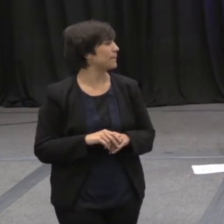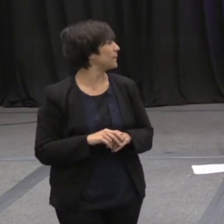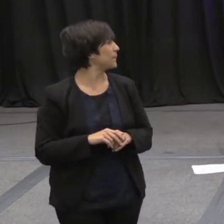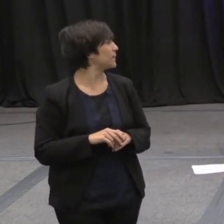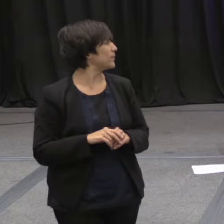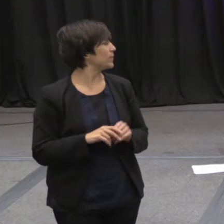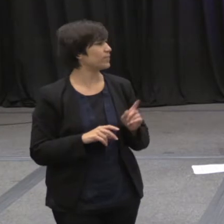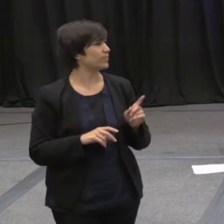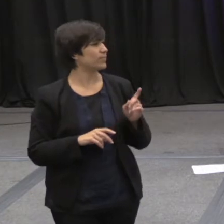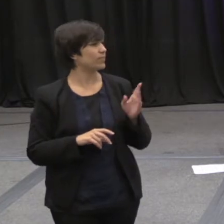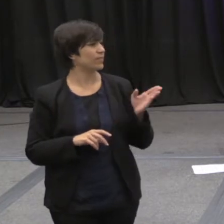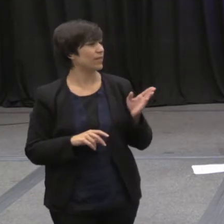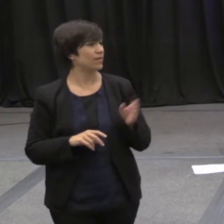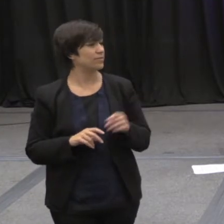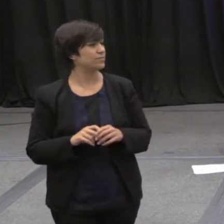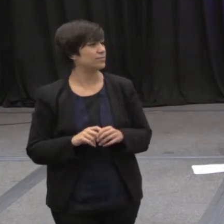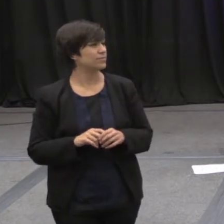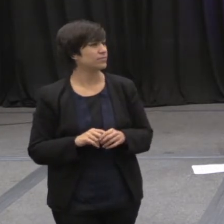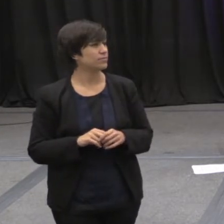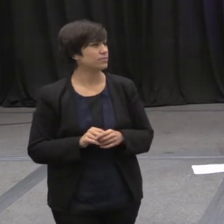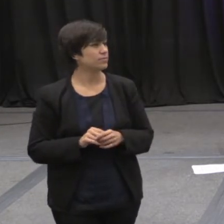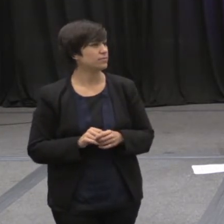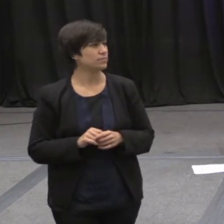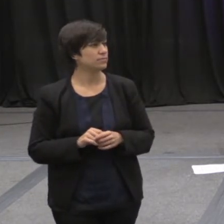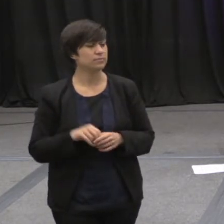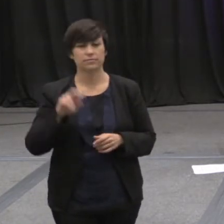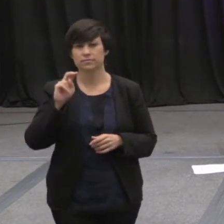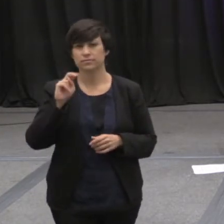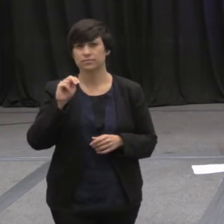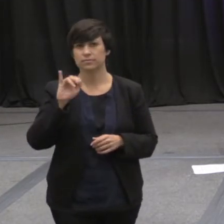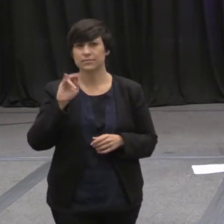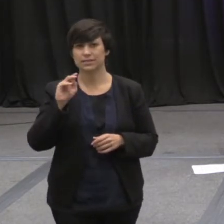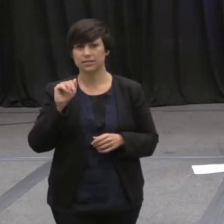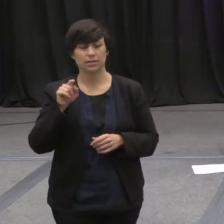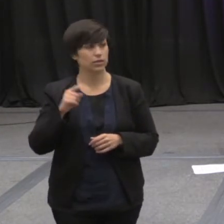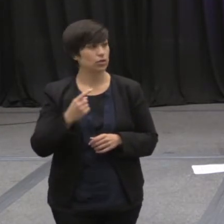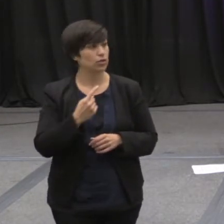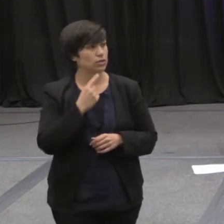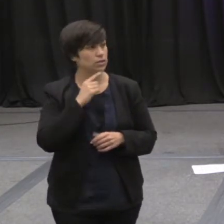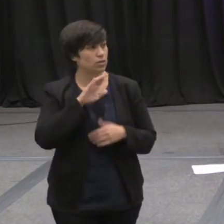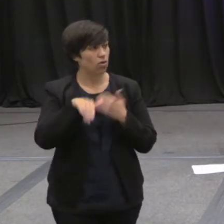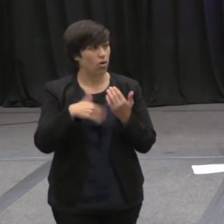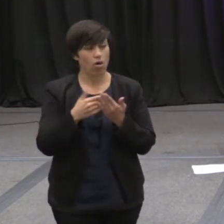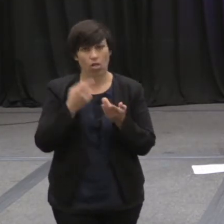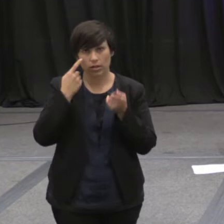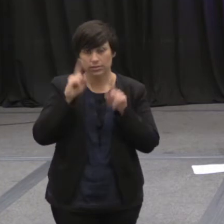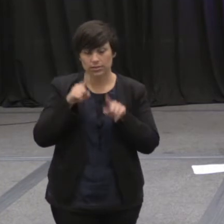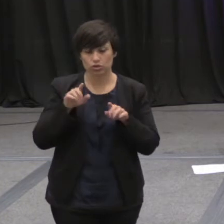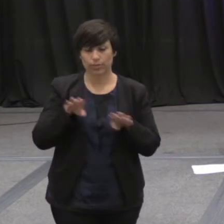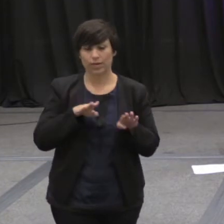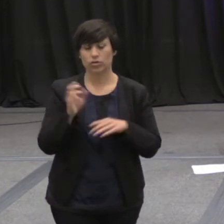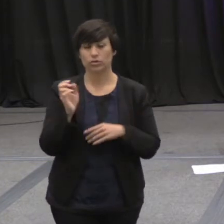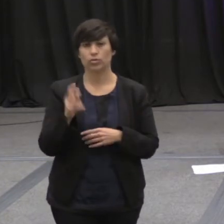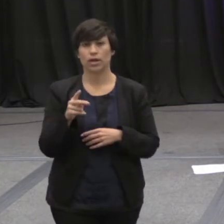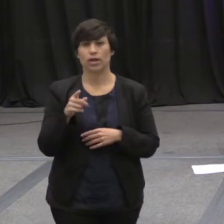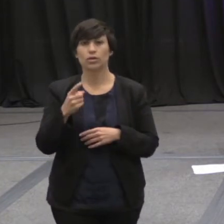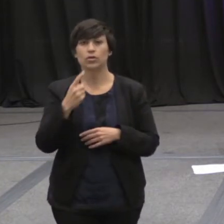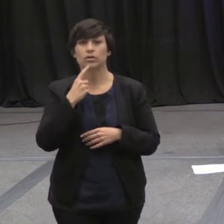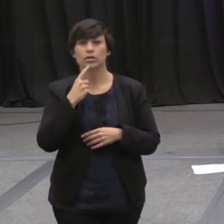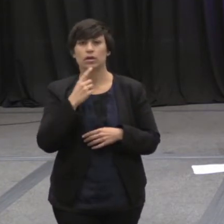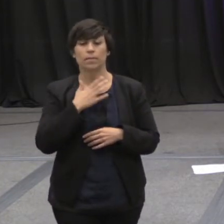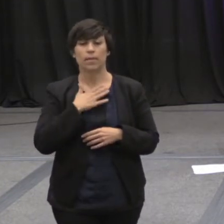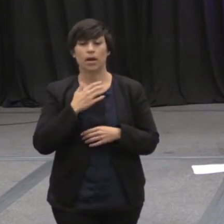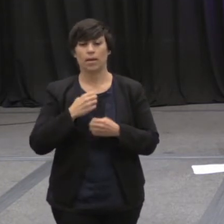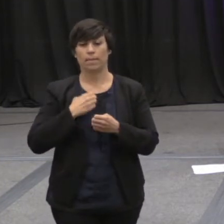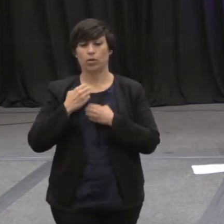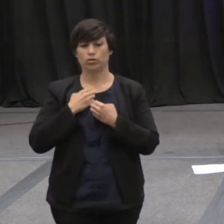Okay, my name is Victoria. Okay. Nina, you said all consensual behavior is okay. And you said my emotions